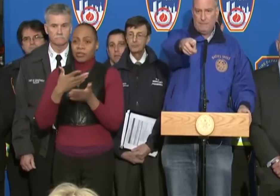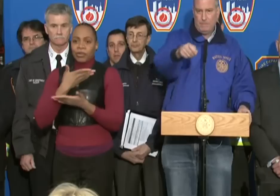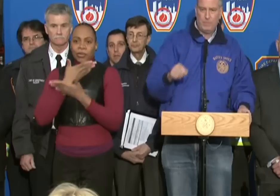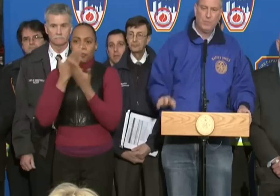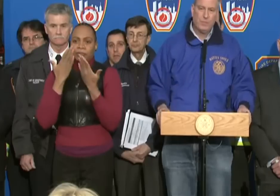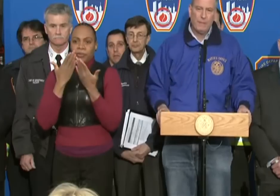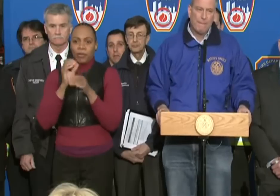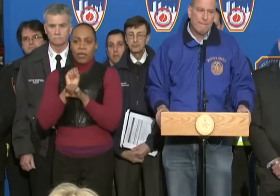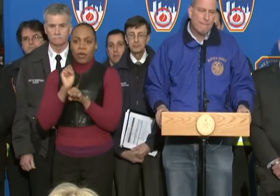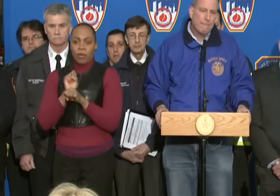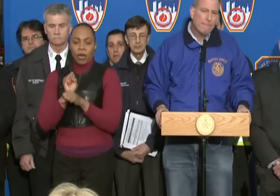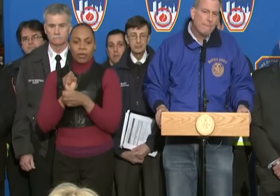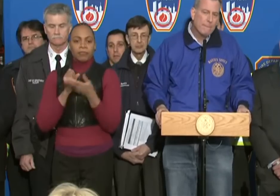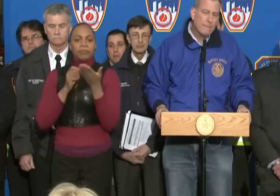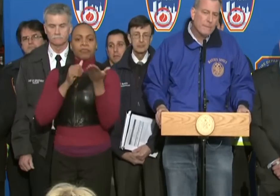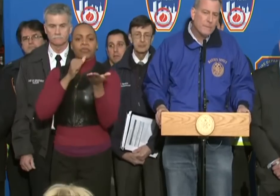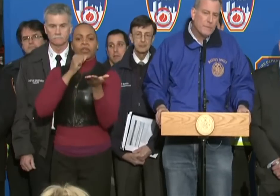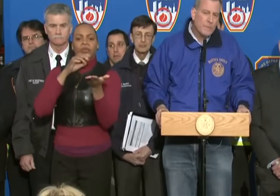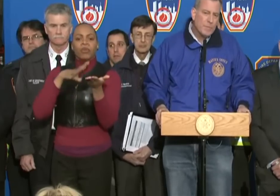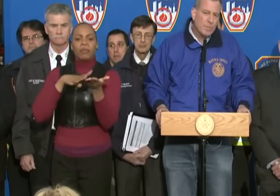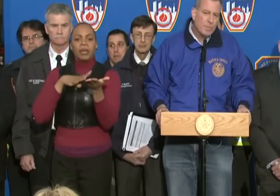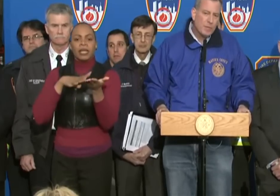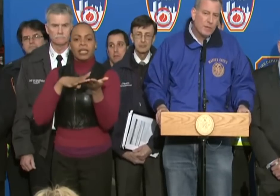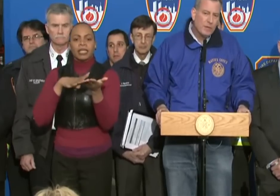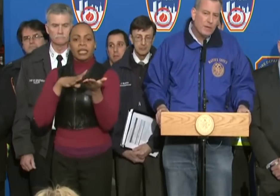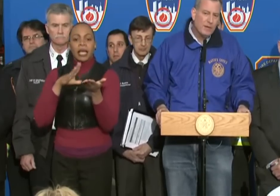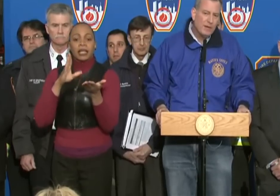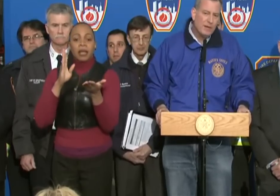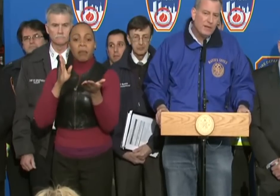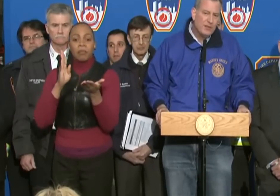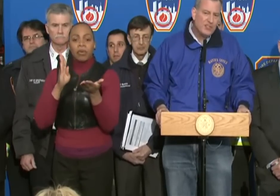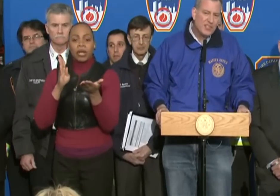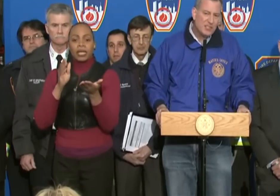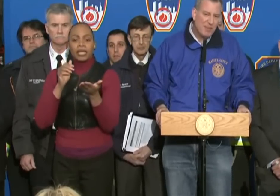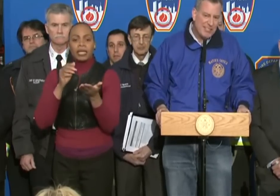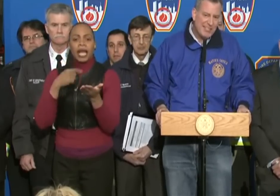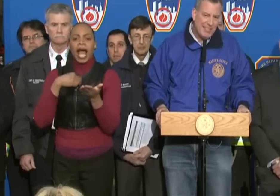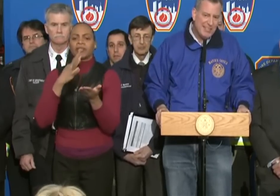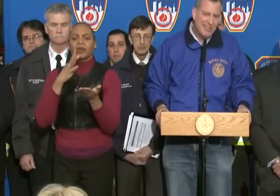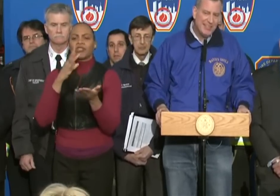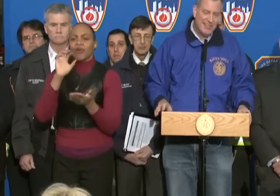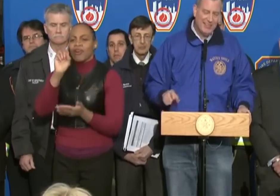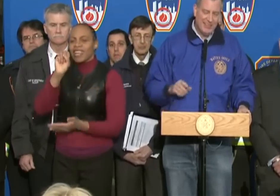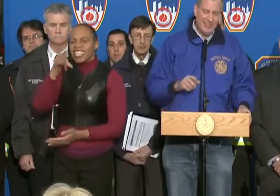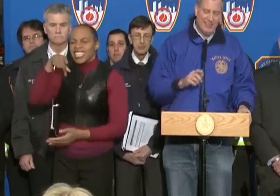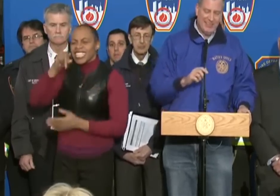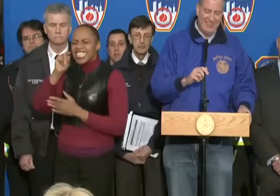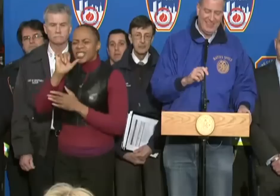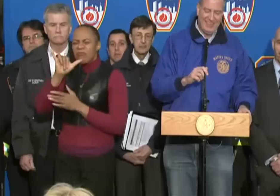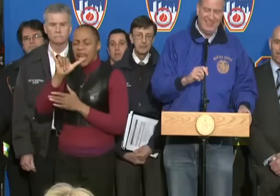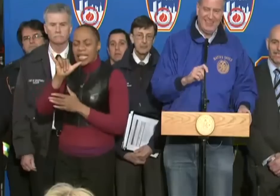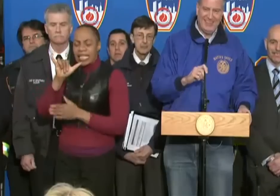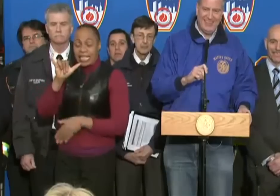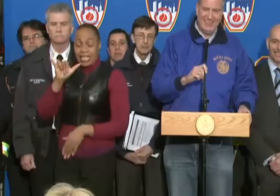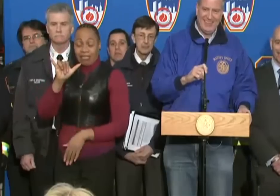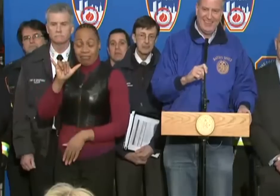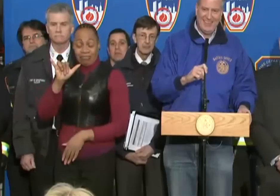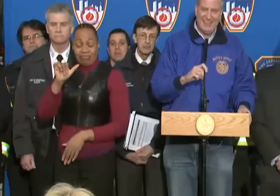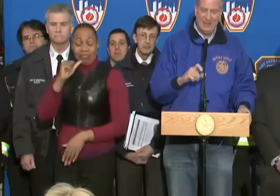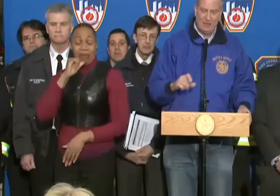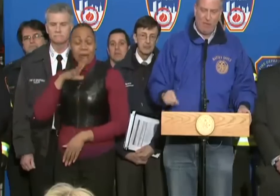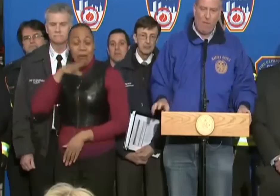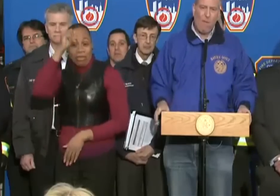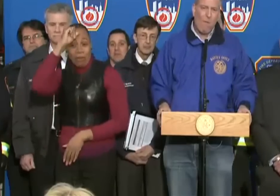Yeah, I'm talking to some really spicy Brooklyn moms and dads this morning. Did you say spicy? Spicy, I said spicy. They